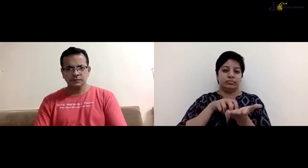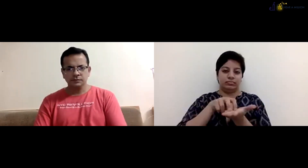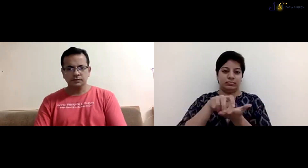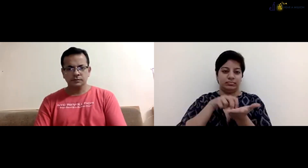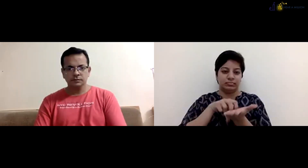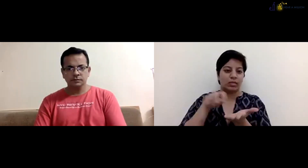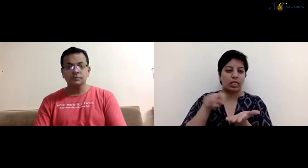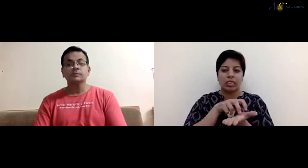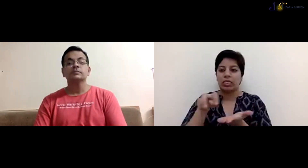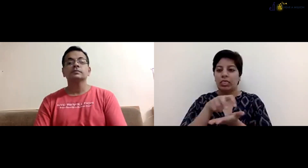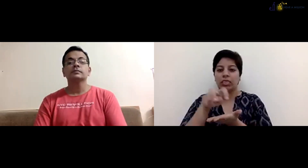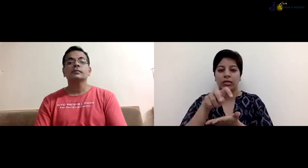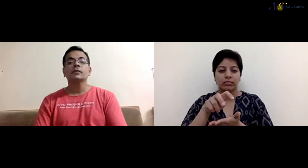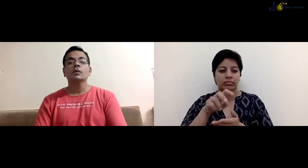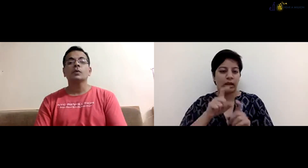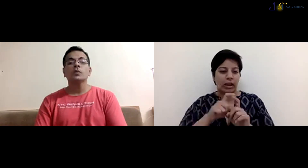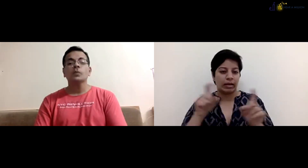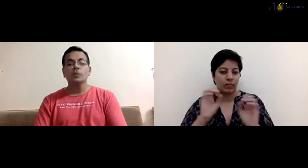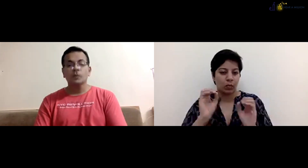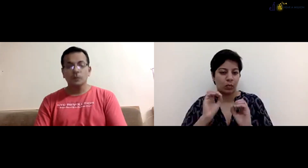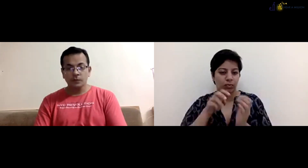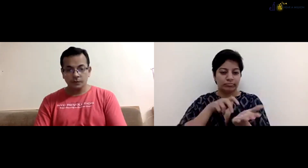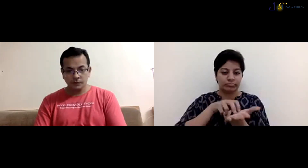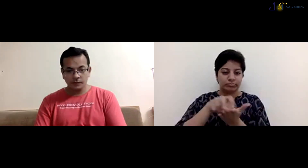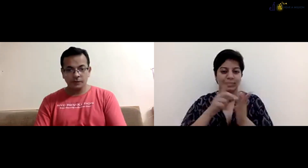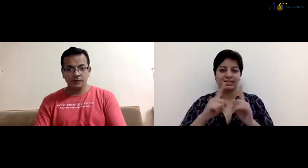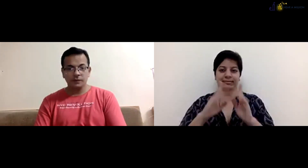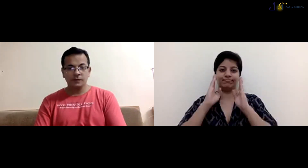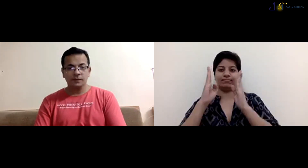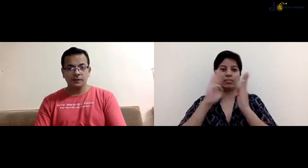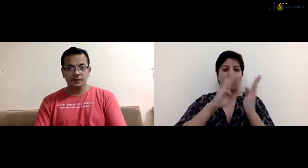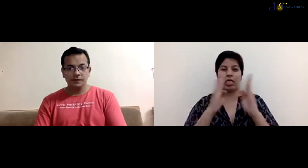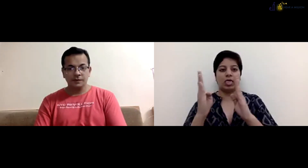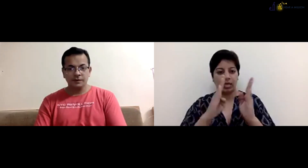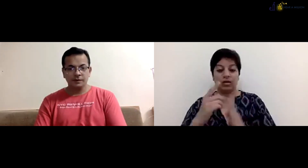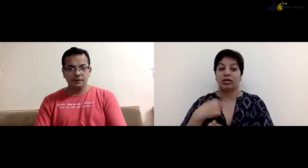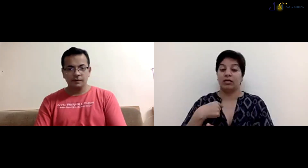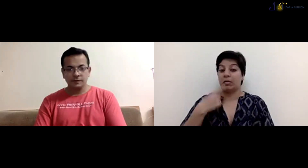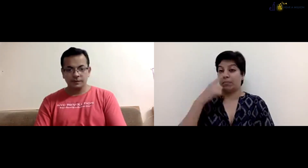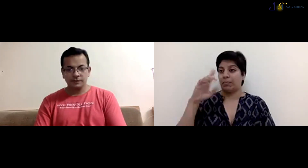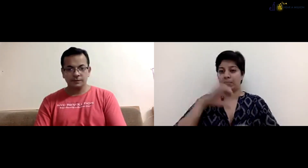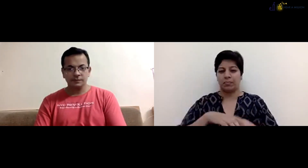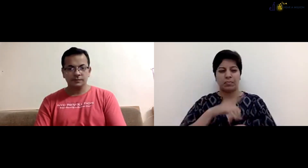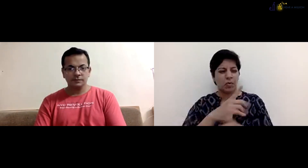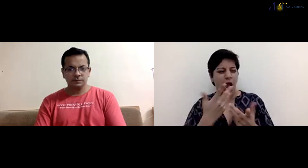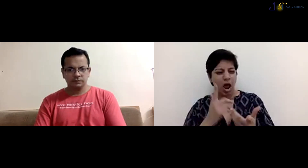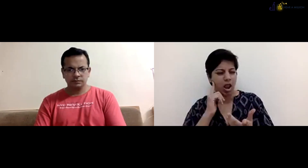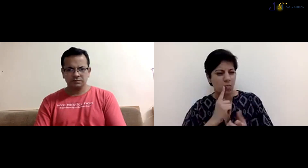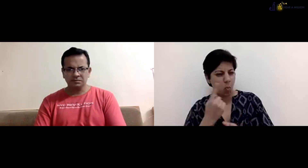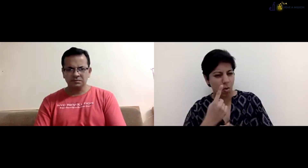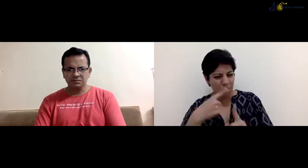the age of 11, I found out. So, when I was walking, I couldn't walk properly. I couldn't see